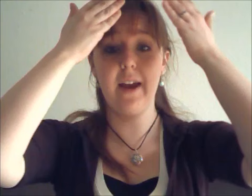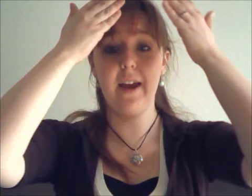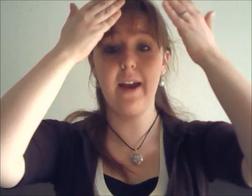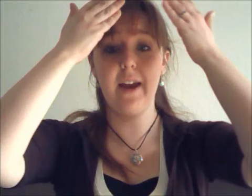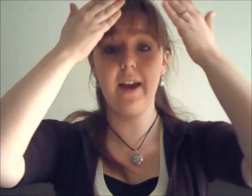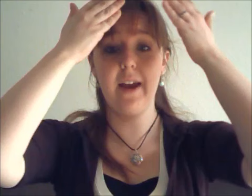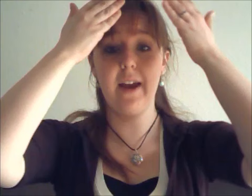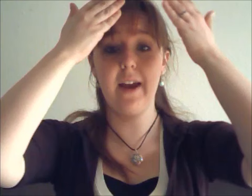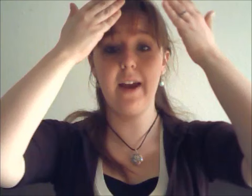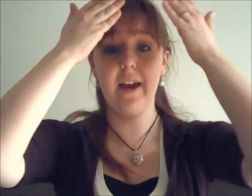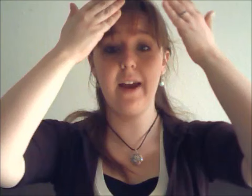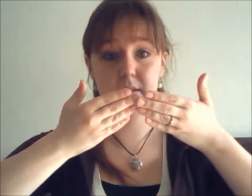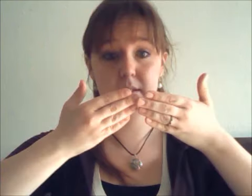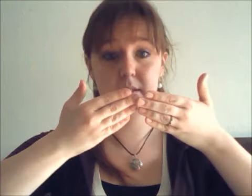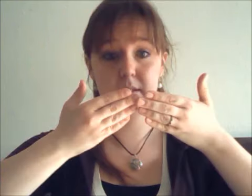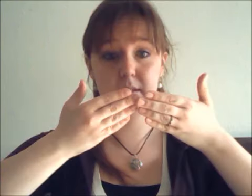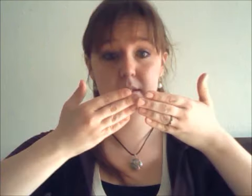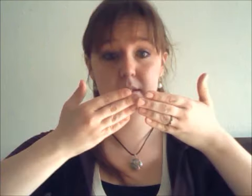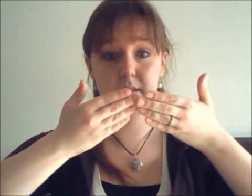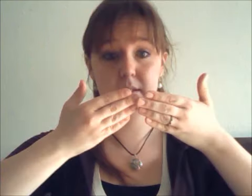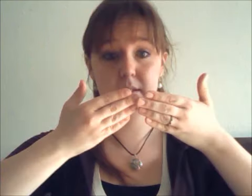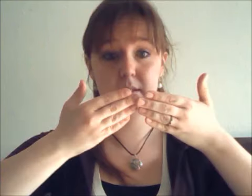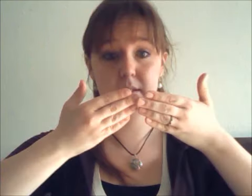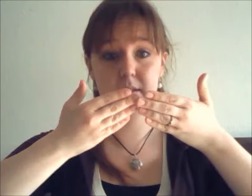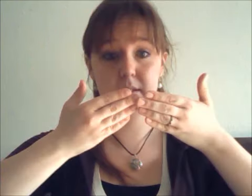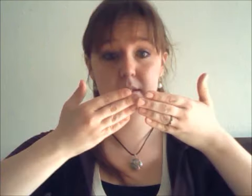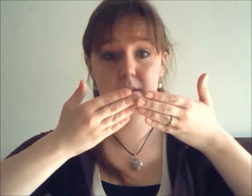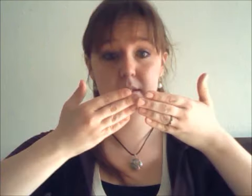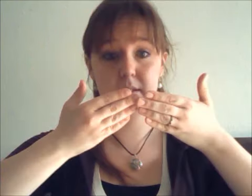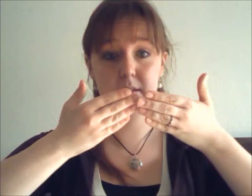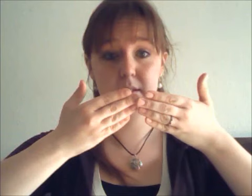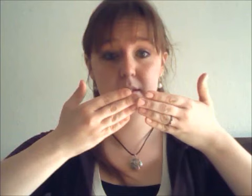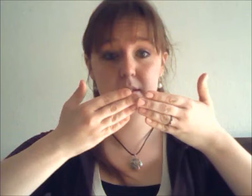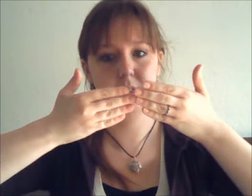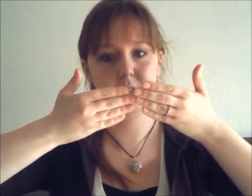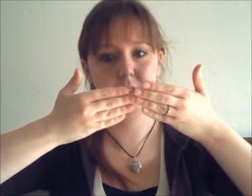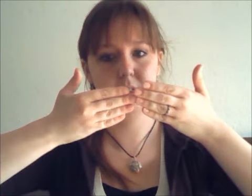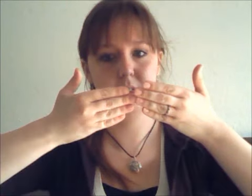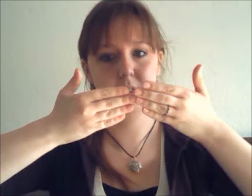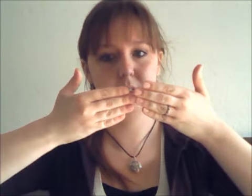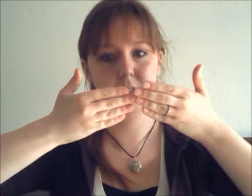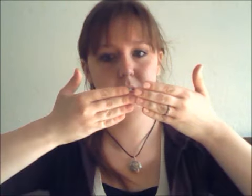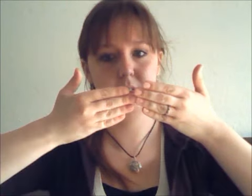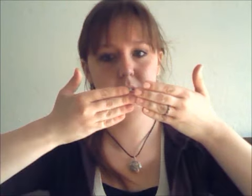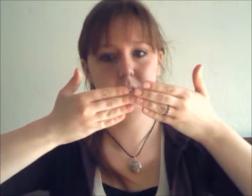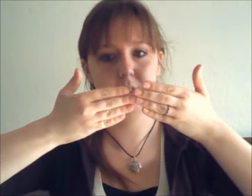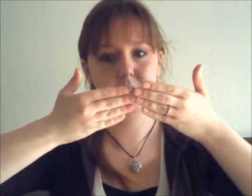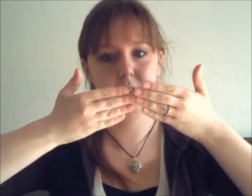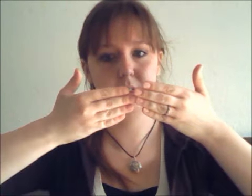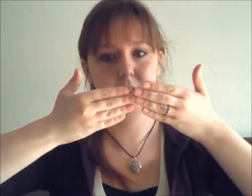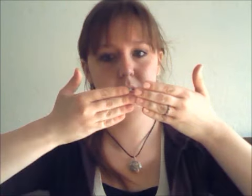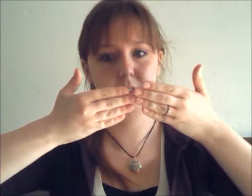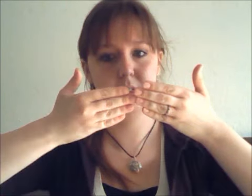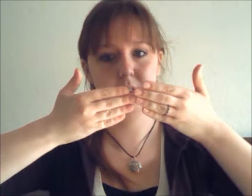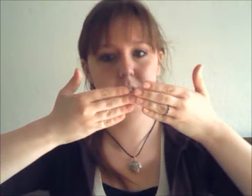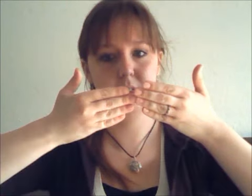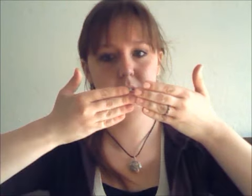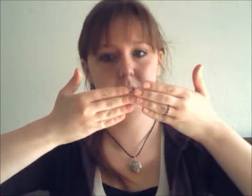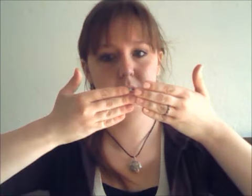Veils. So, you're going to just show it. And then you're just